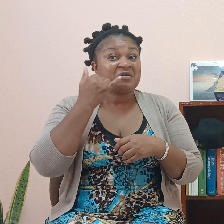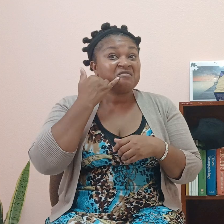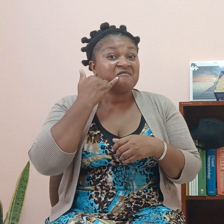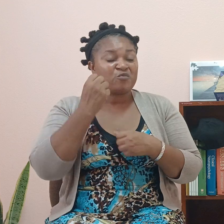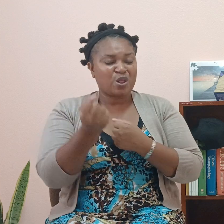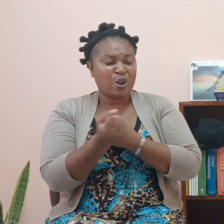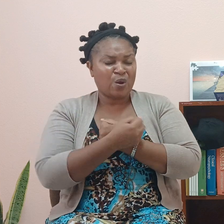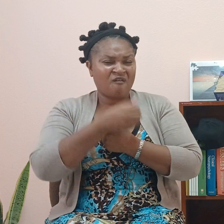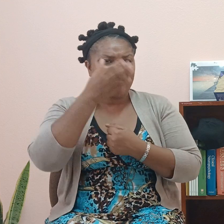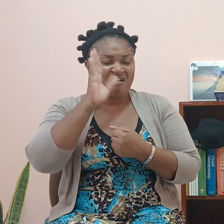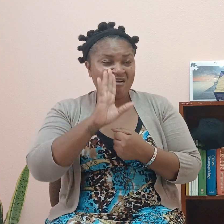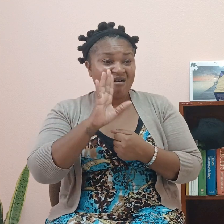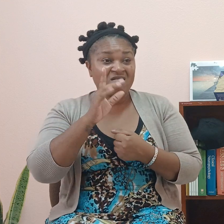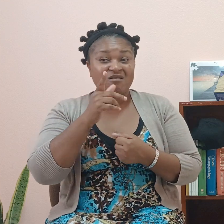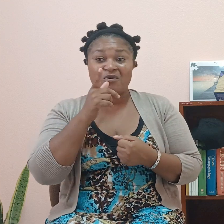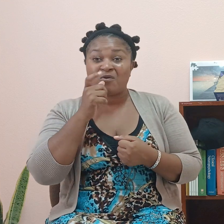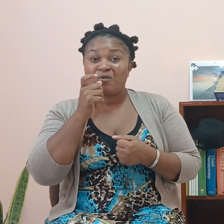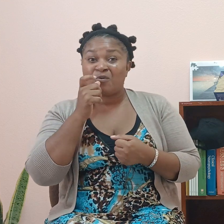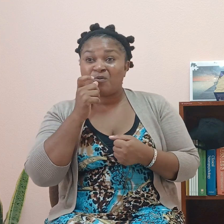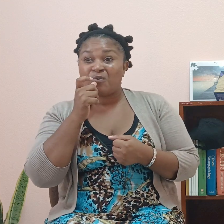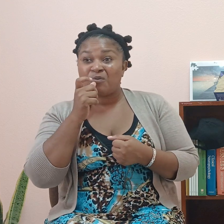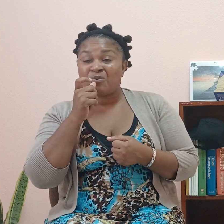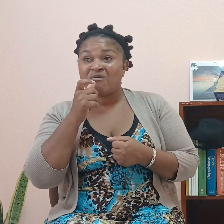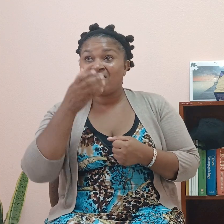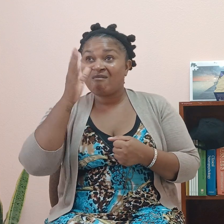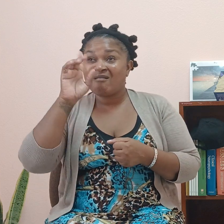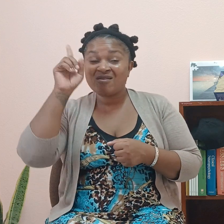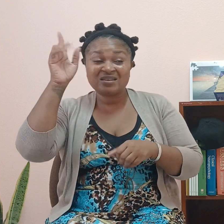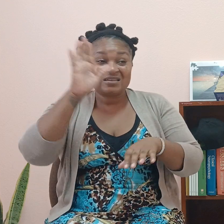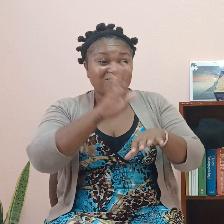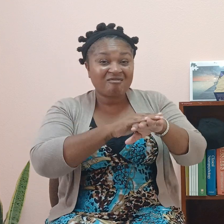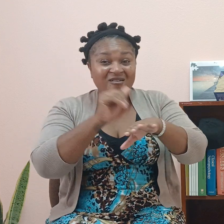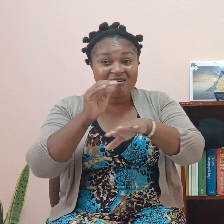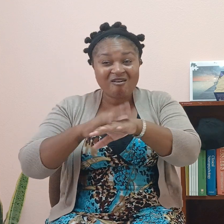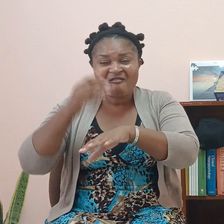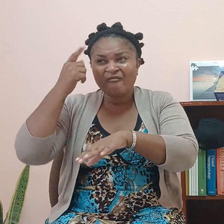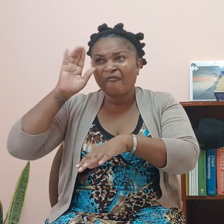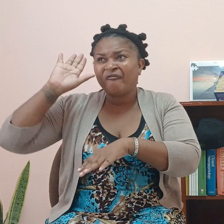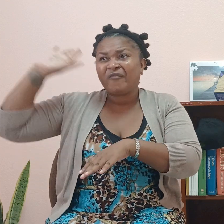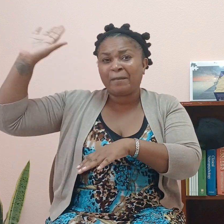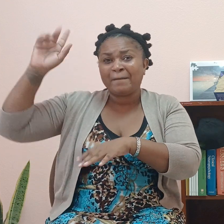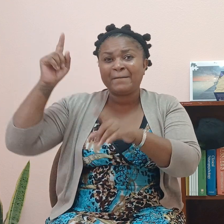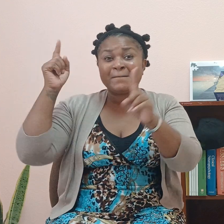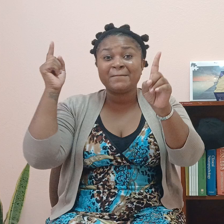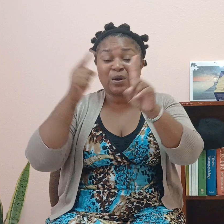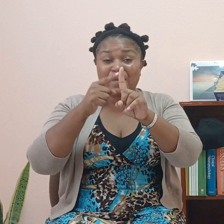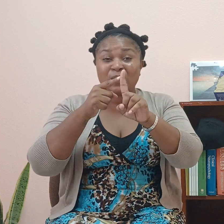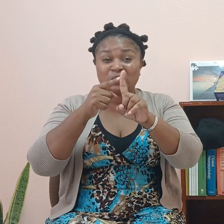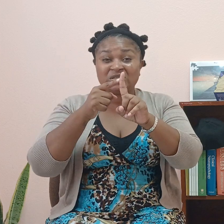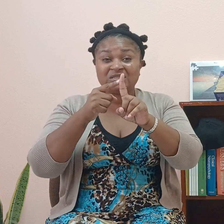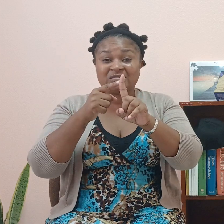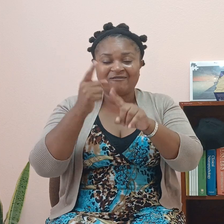for those who are called according to his purpose for them.